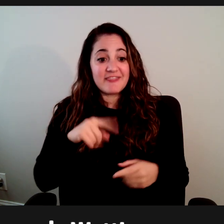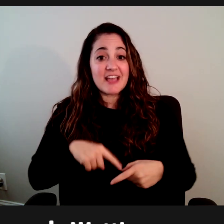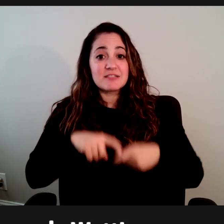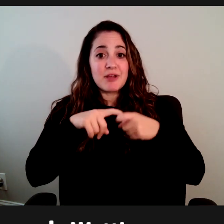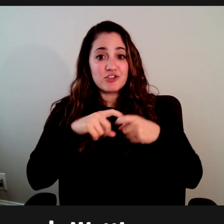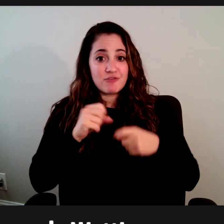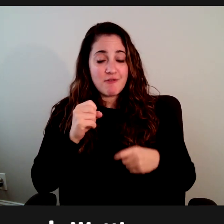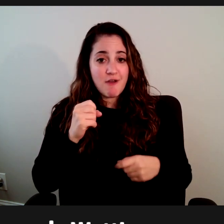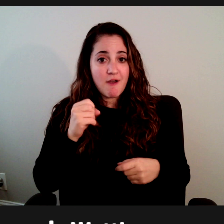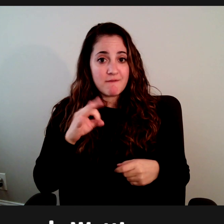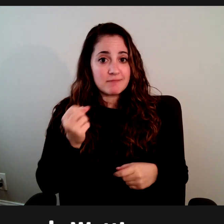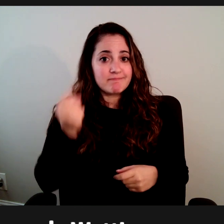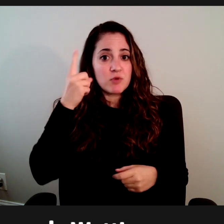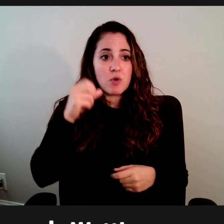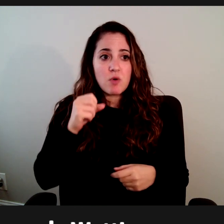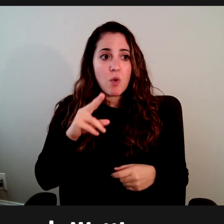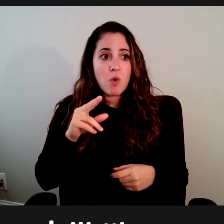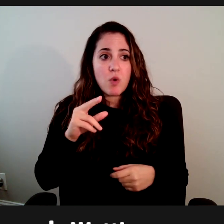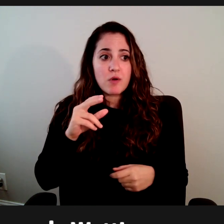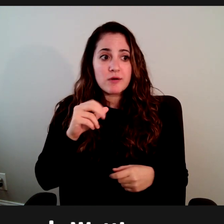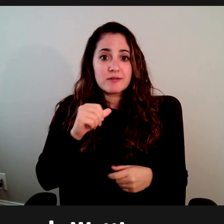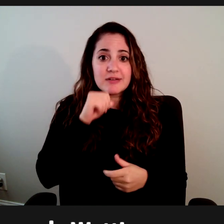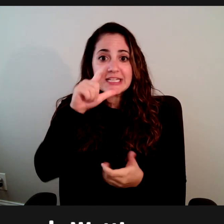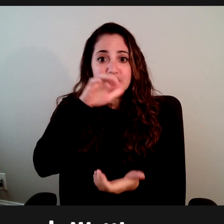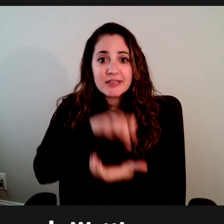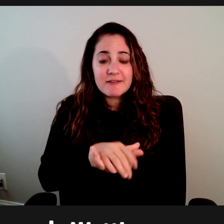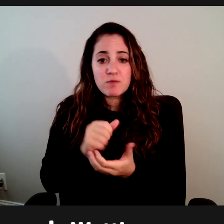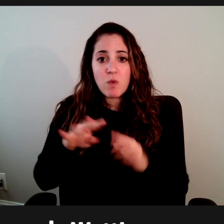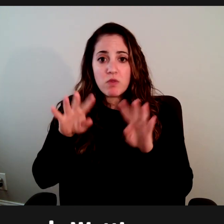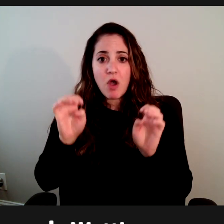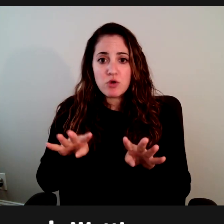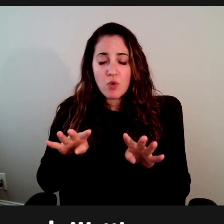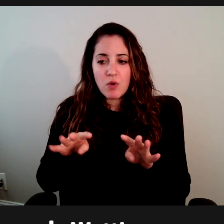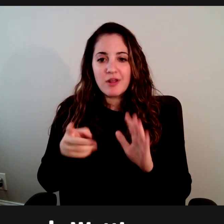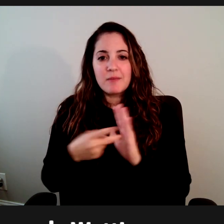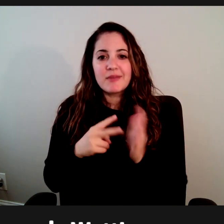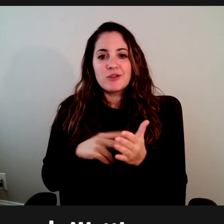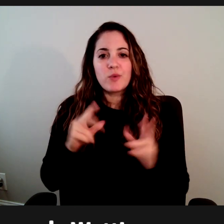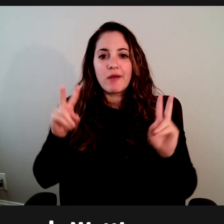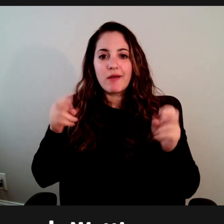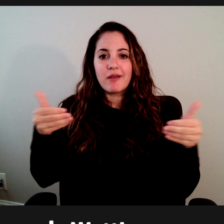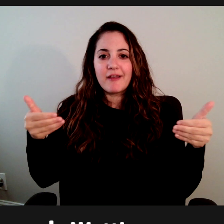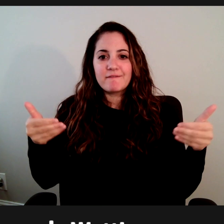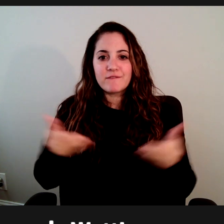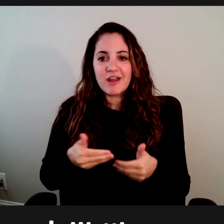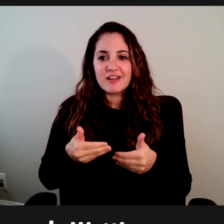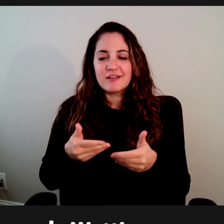of comprehending. Mm-hmm. We talk about the suspension of disbelief or suspension, we don't know, right? So to